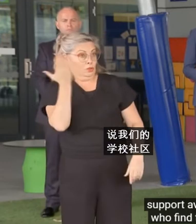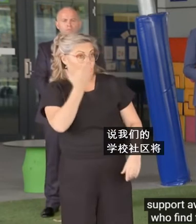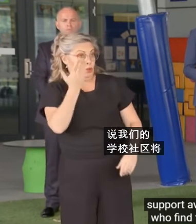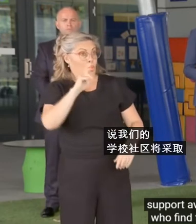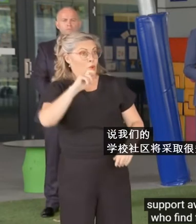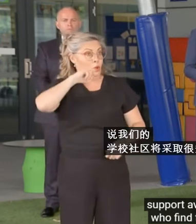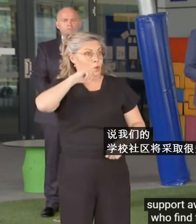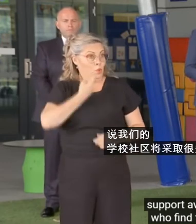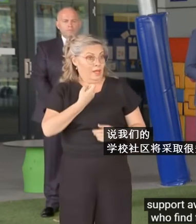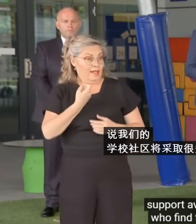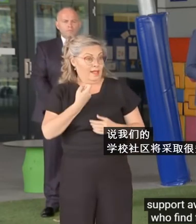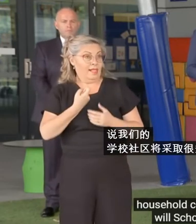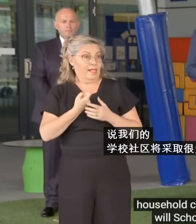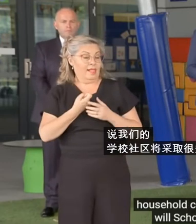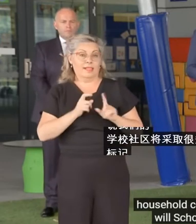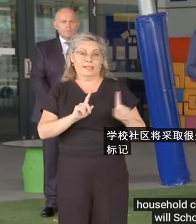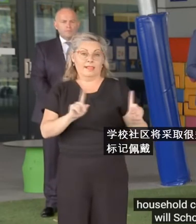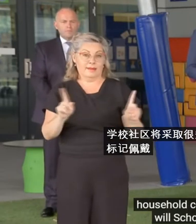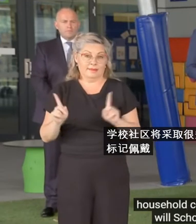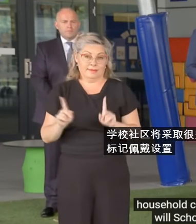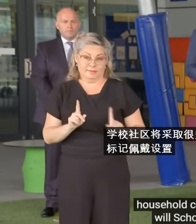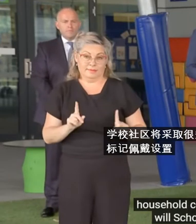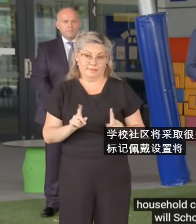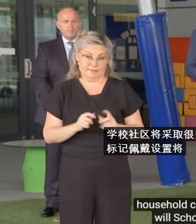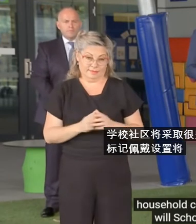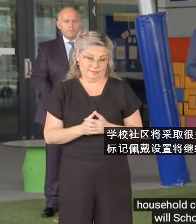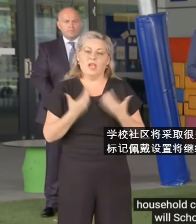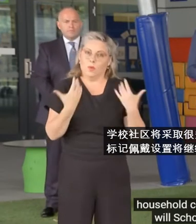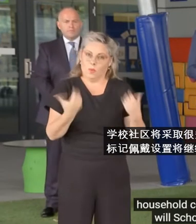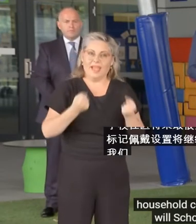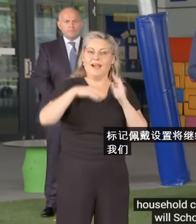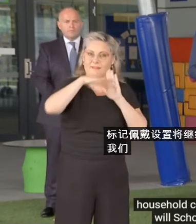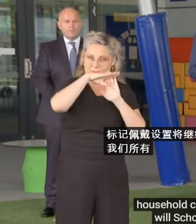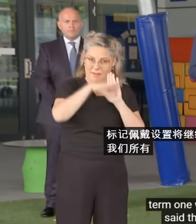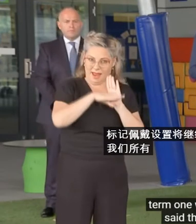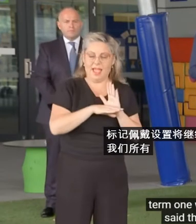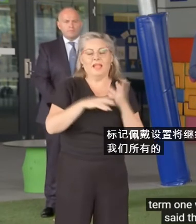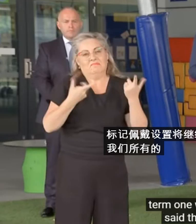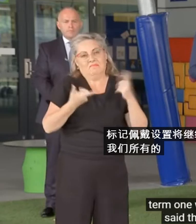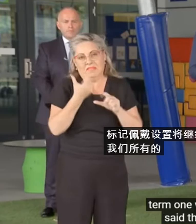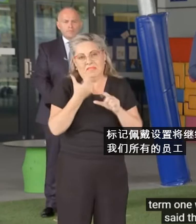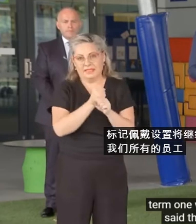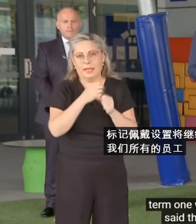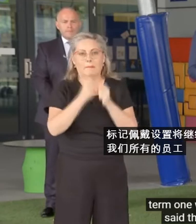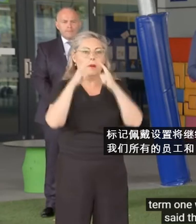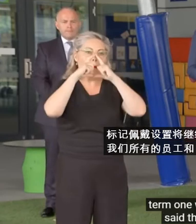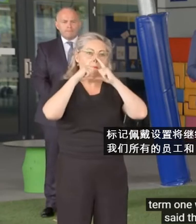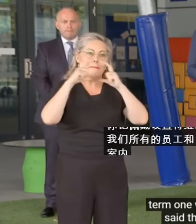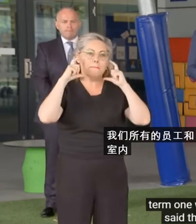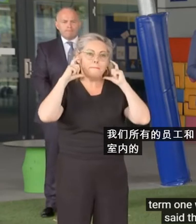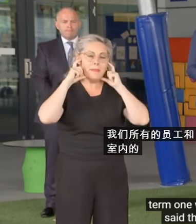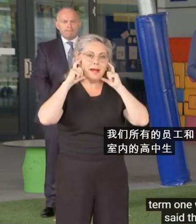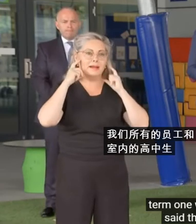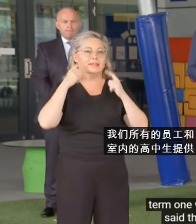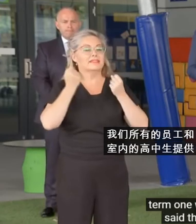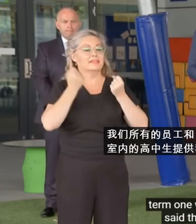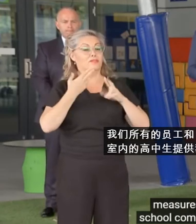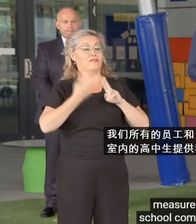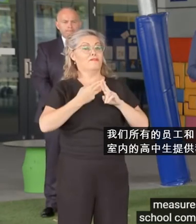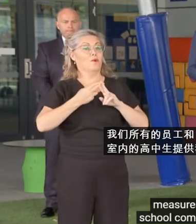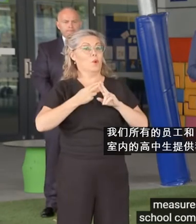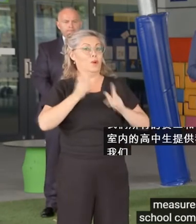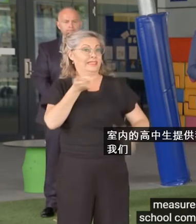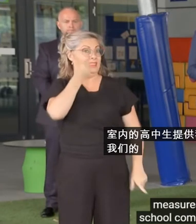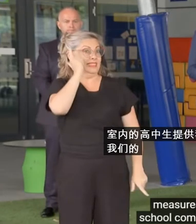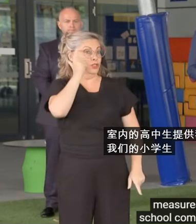that our school communities are familiar with. Mask wearing settings will continue for all of our staff and also high school students indoors. We